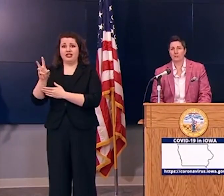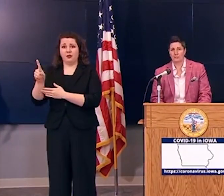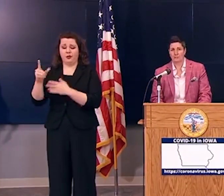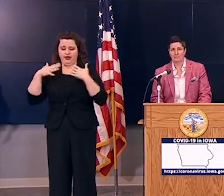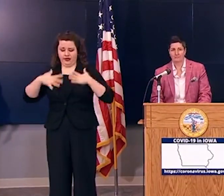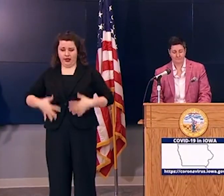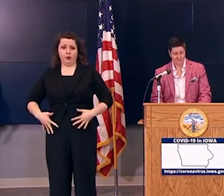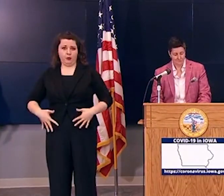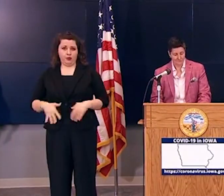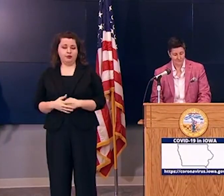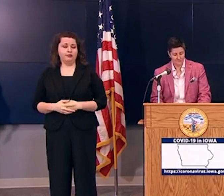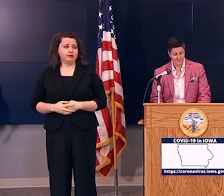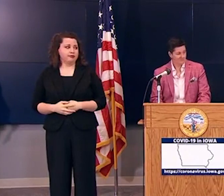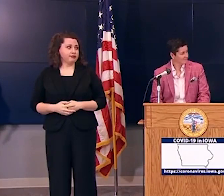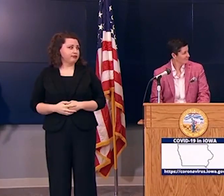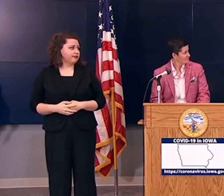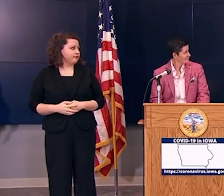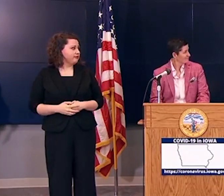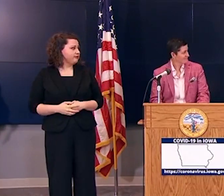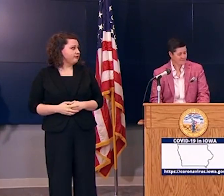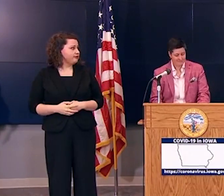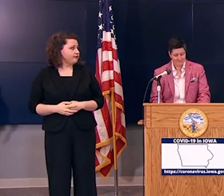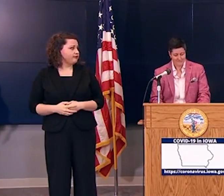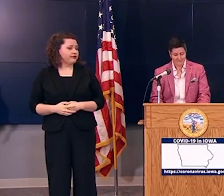7,661 gowns.